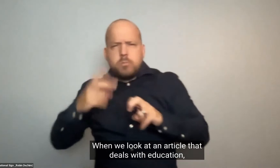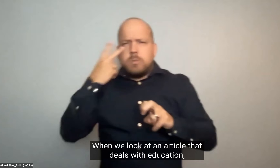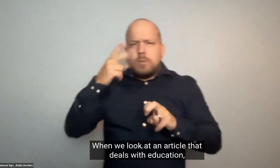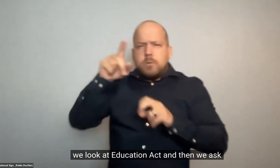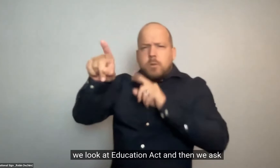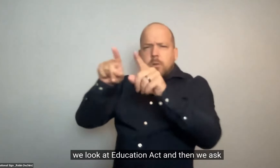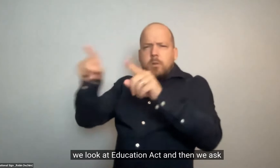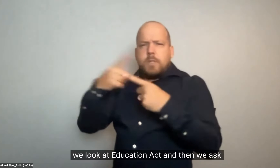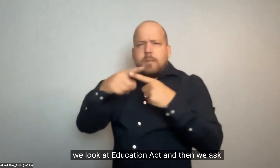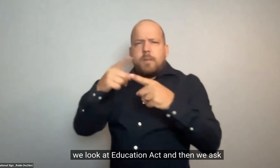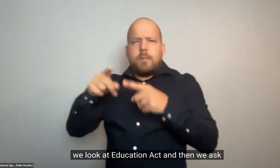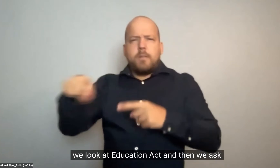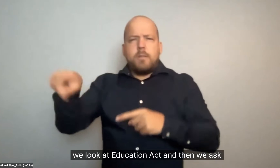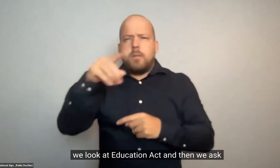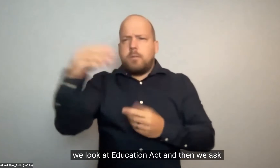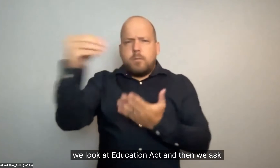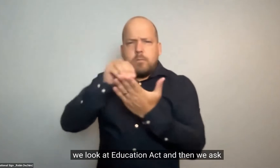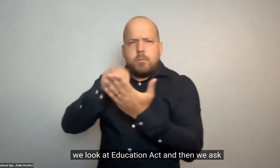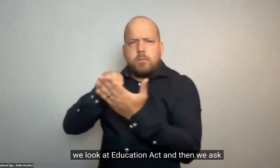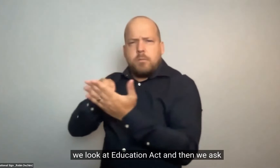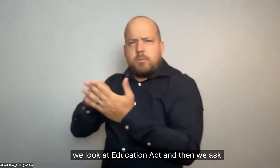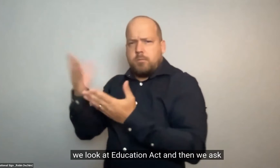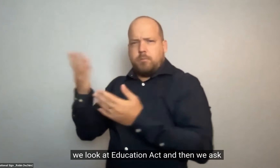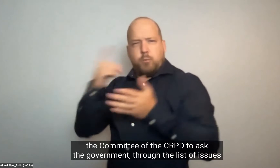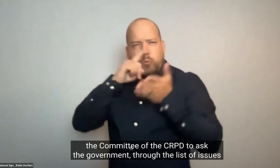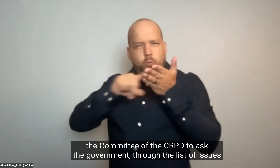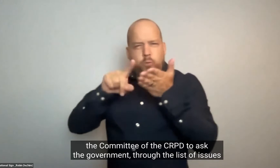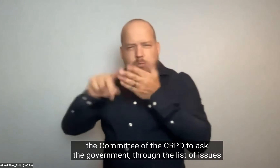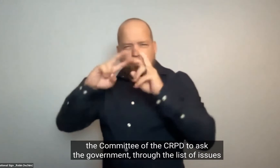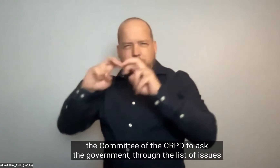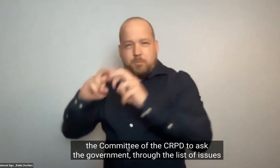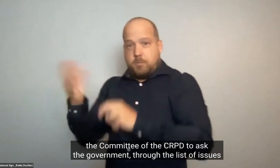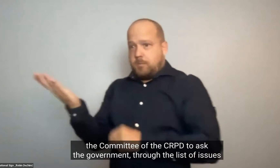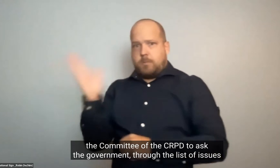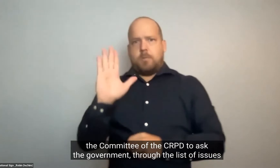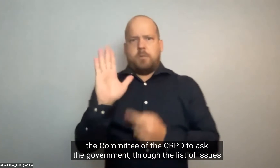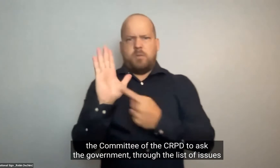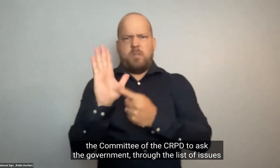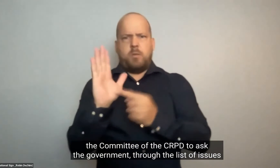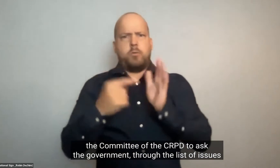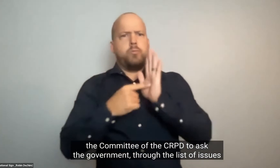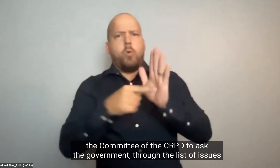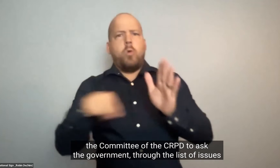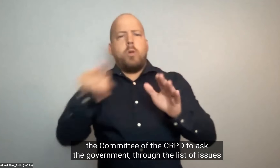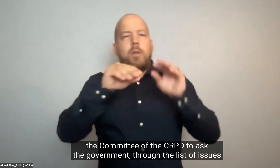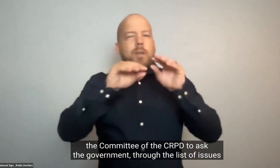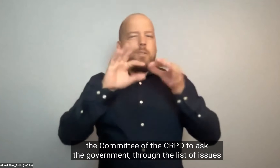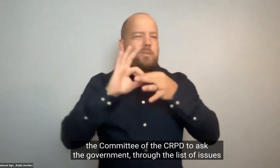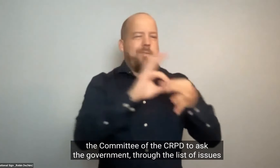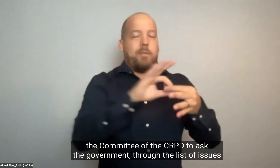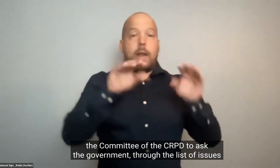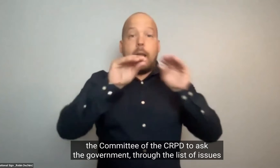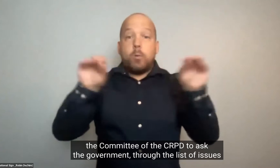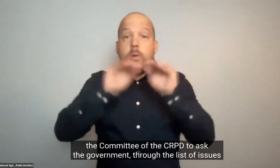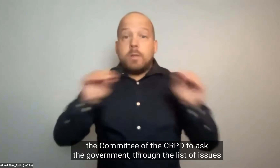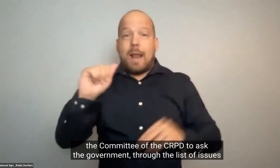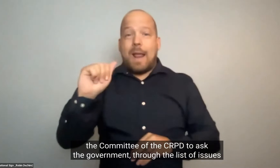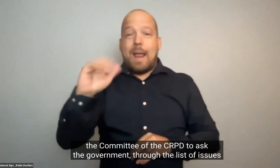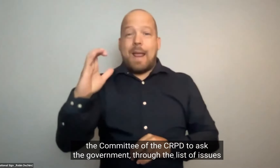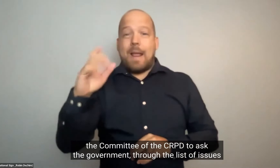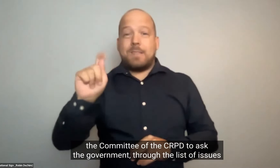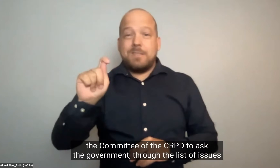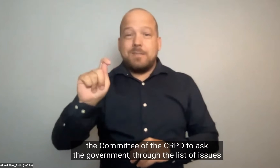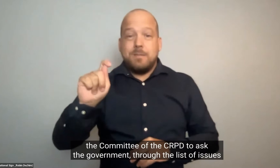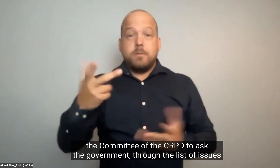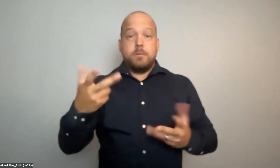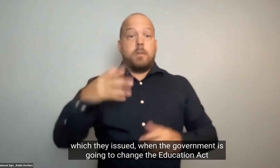with education, we look at the Education Act, and then we ask the committee on the CRPD to ask the government